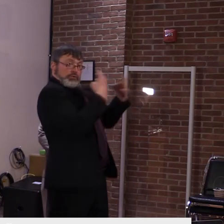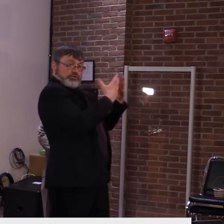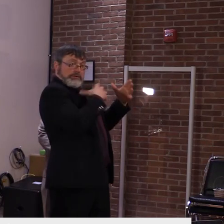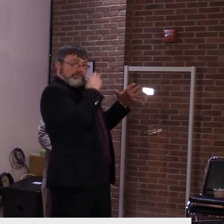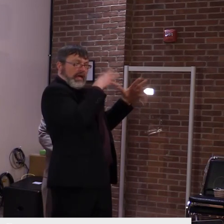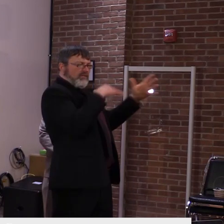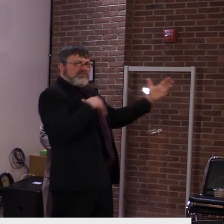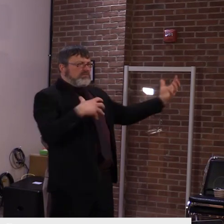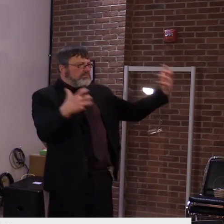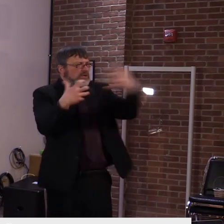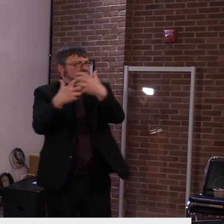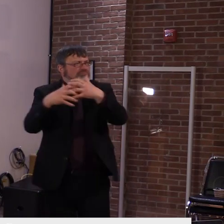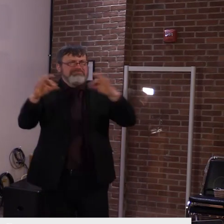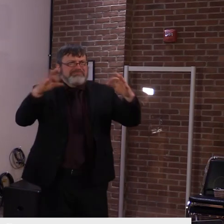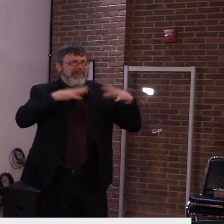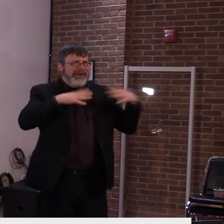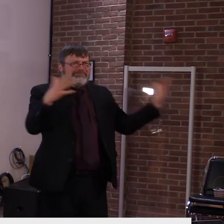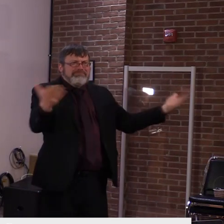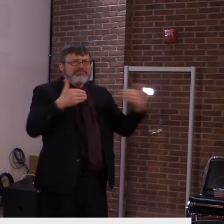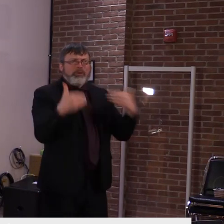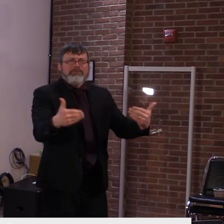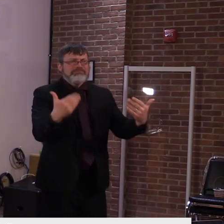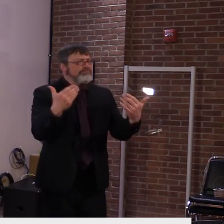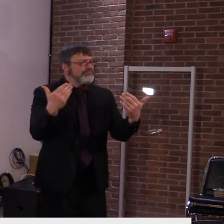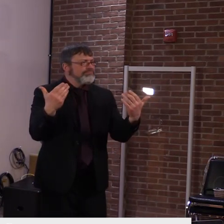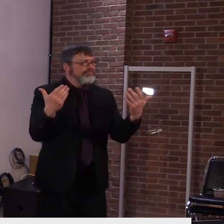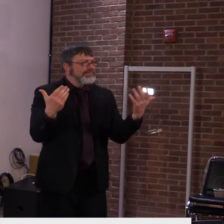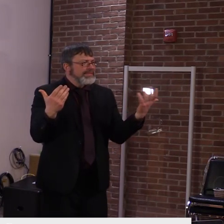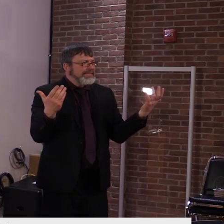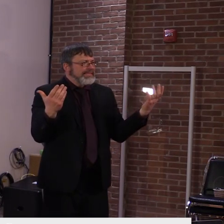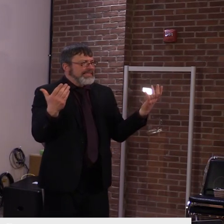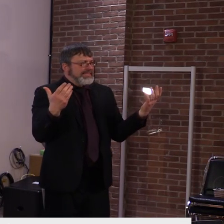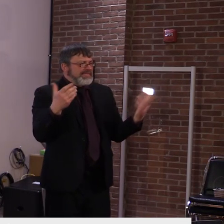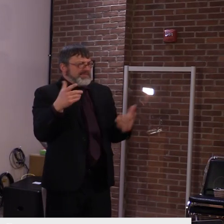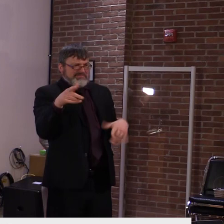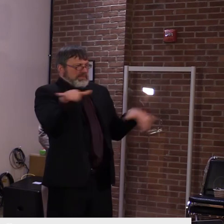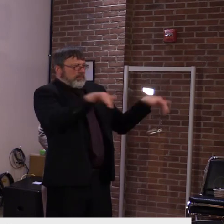those facilities, in the correctional facilities, will be taken care of as well.